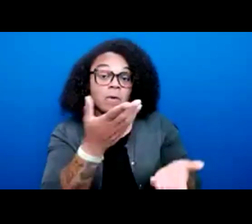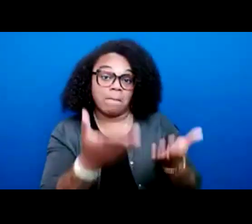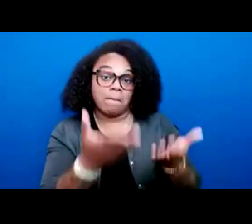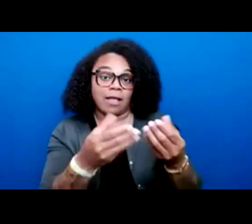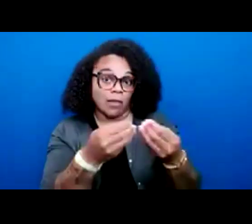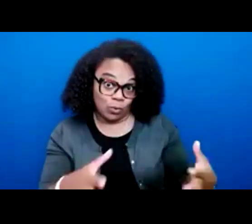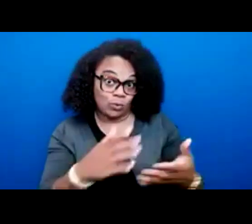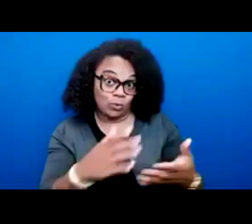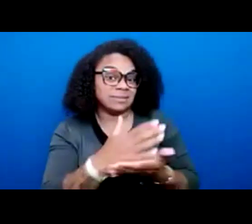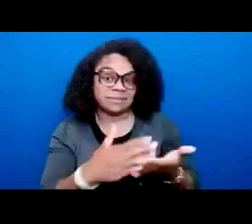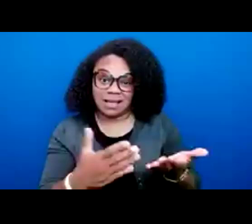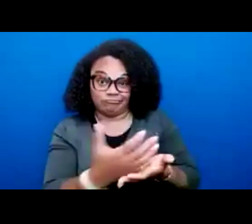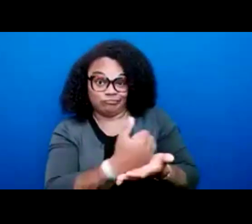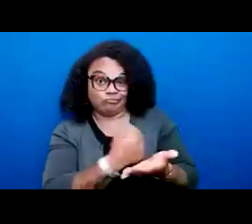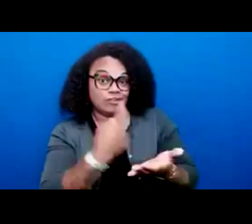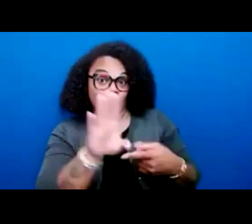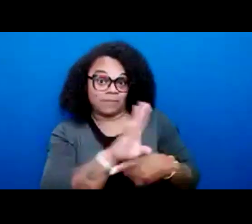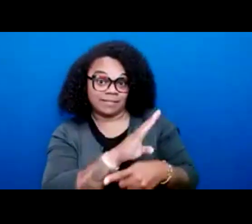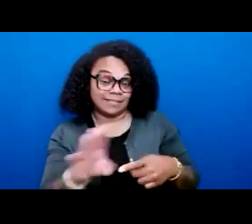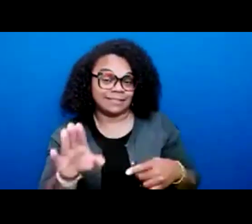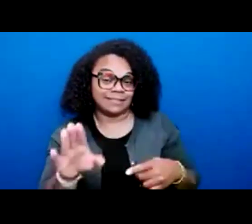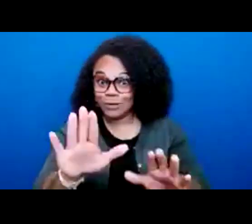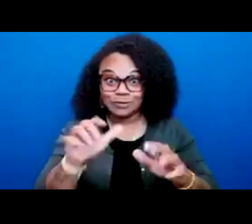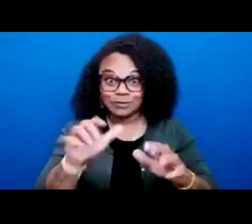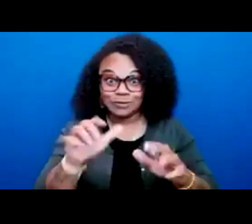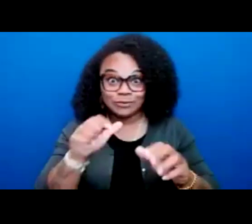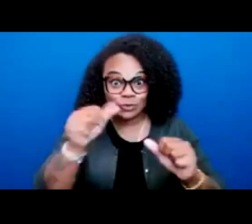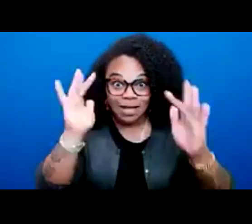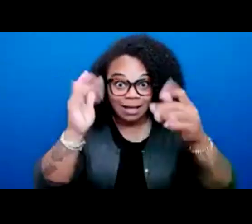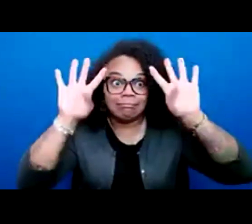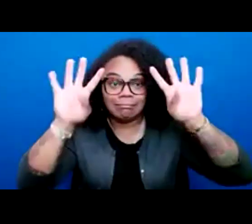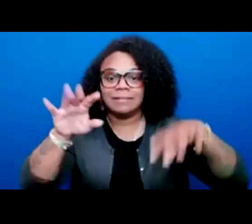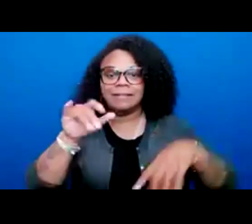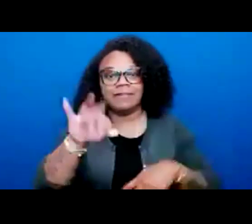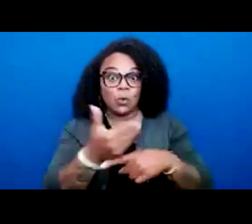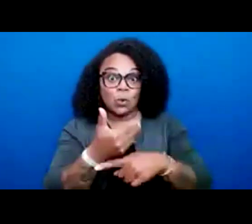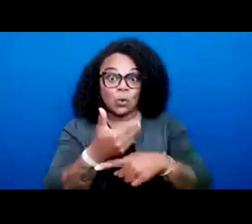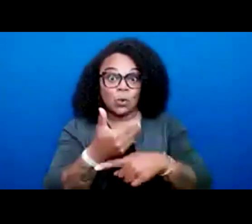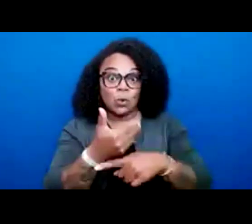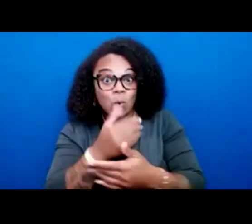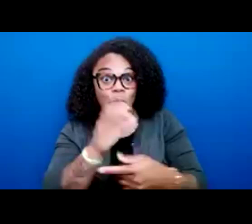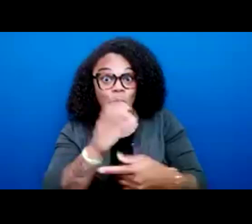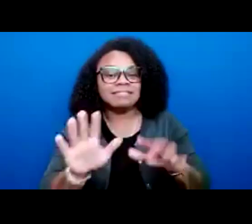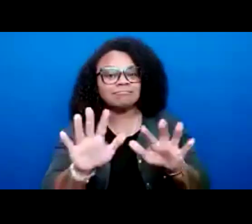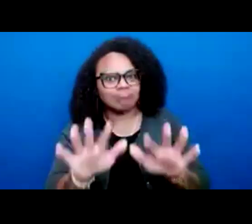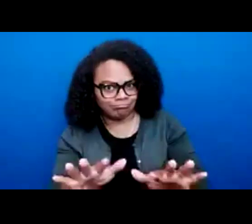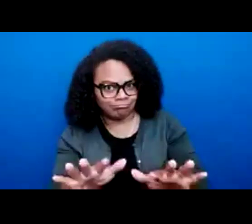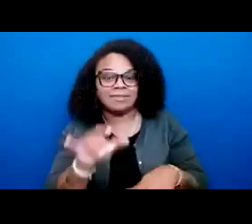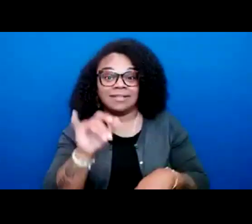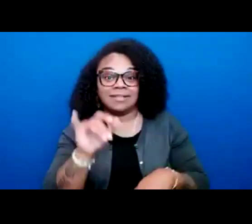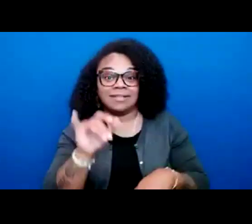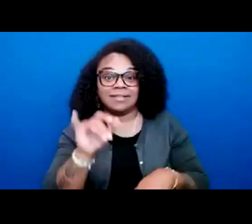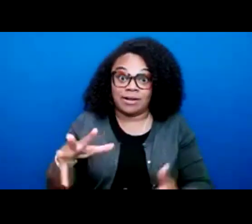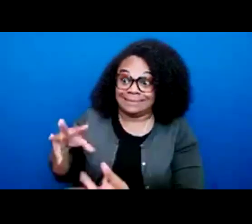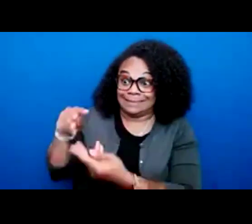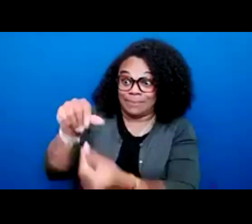So I don't want anybody to panic, especially if you're a new business and you've spent more than you brought in, because that